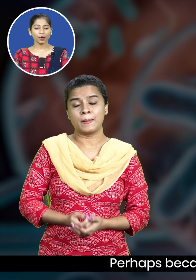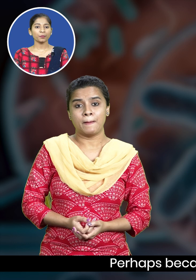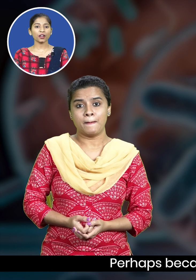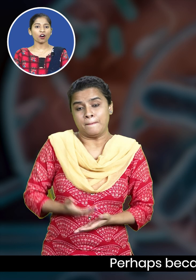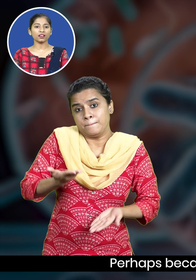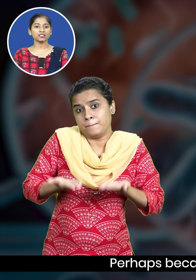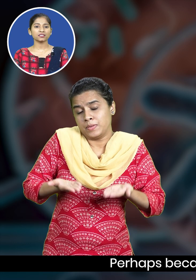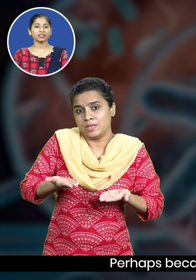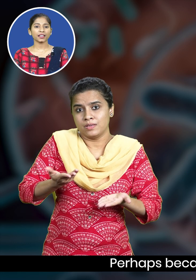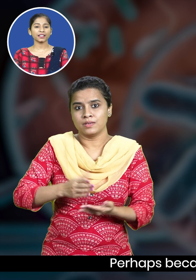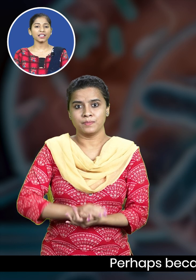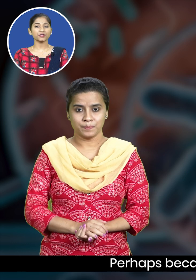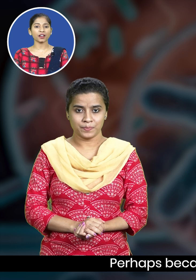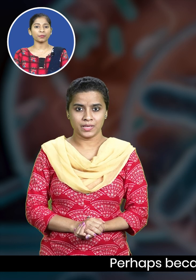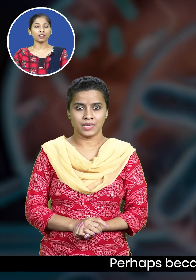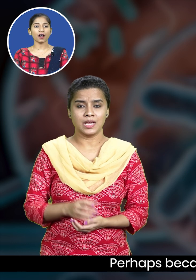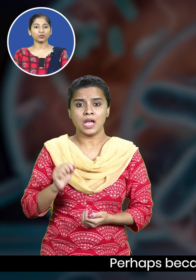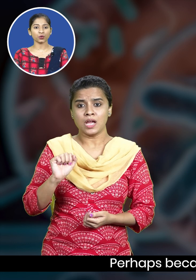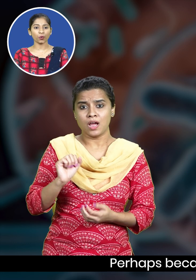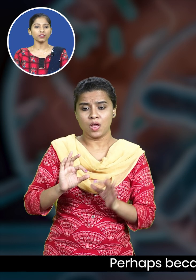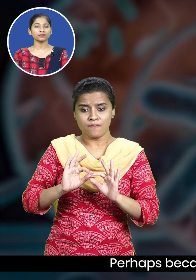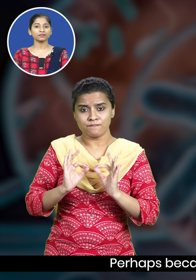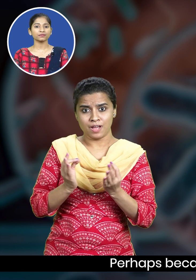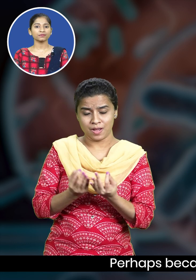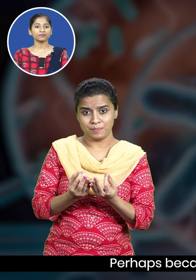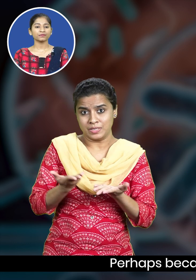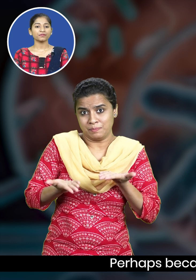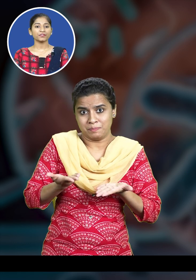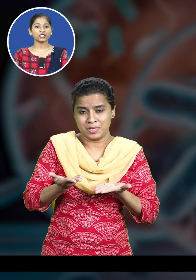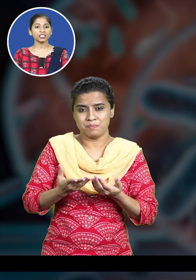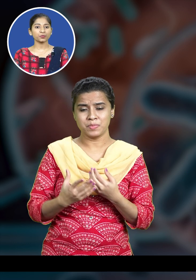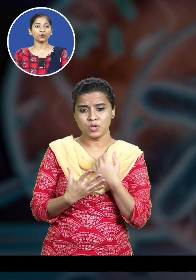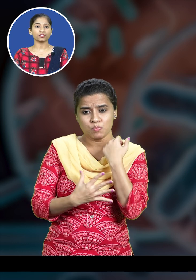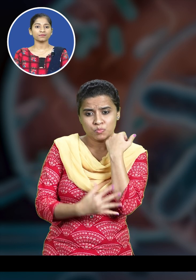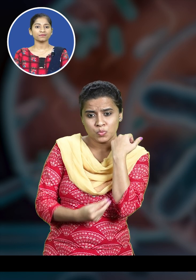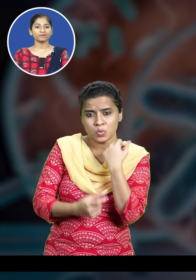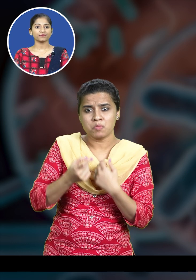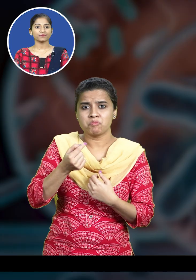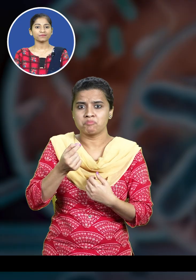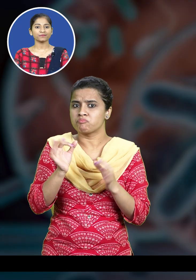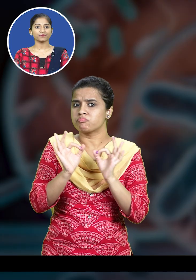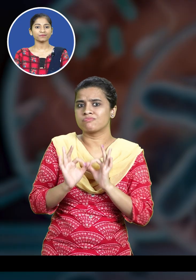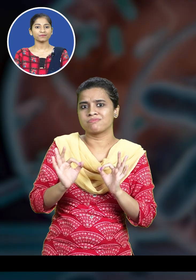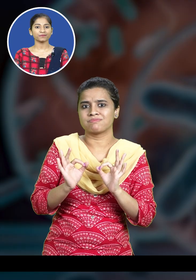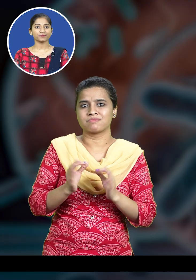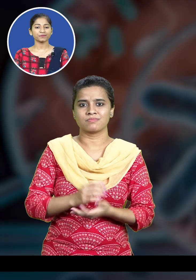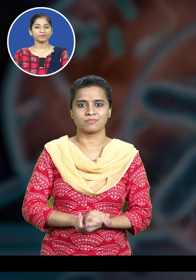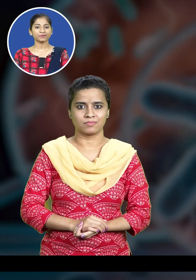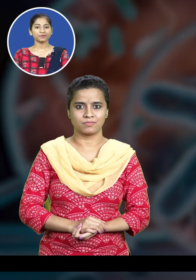Perhaps because it is from a household which is poor.